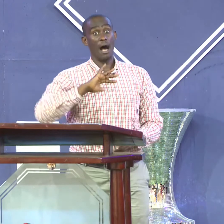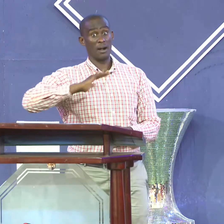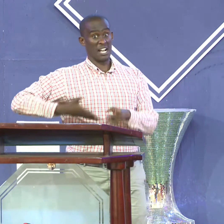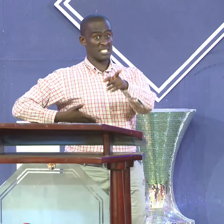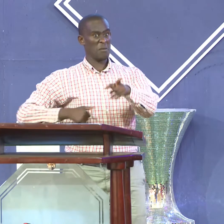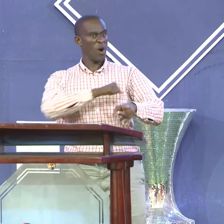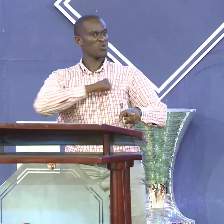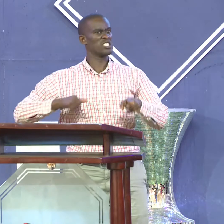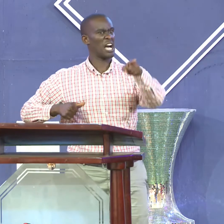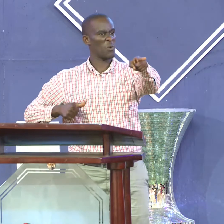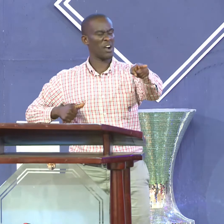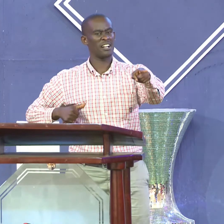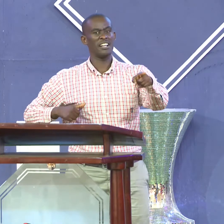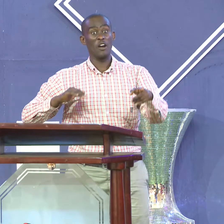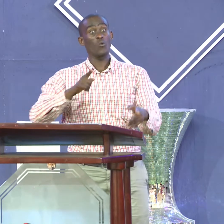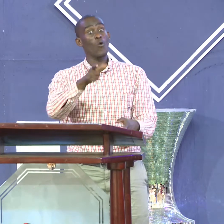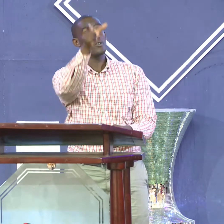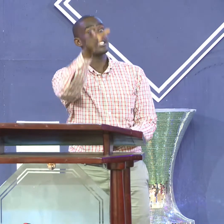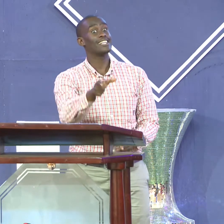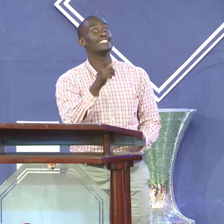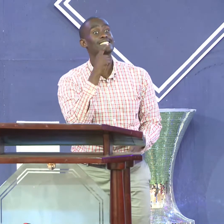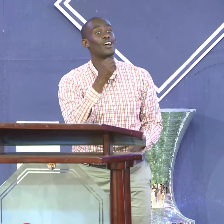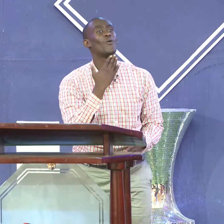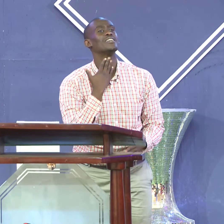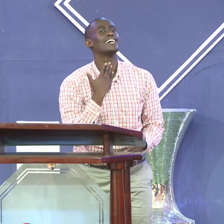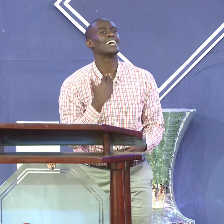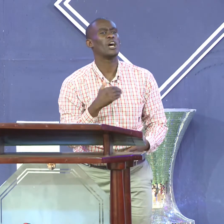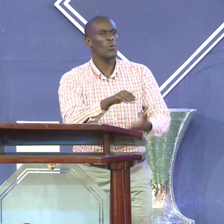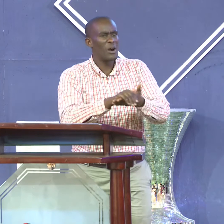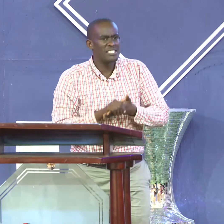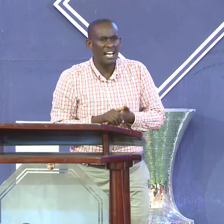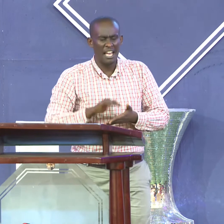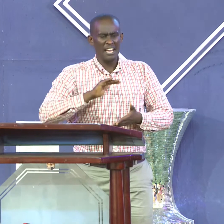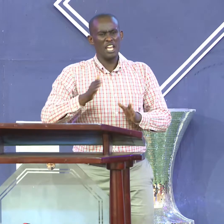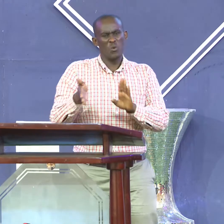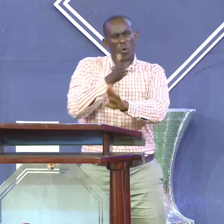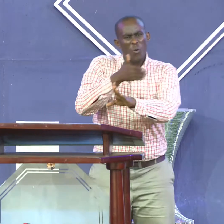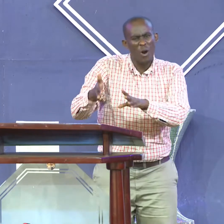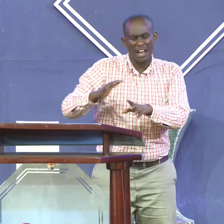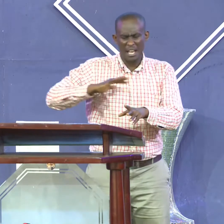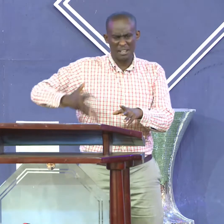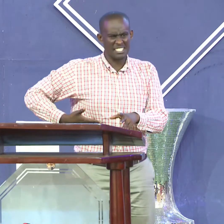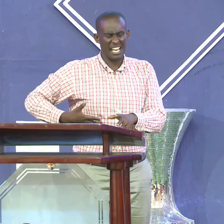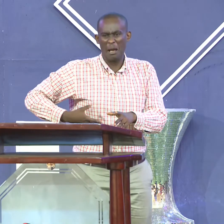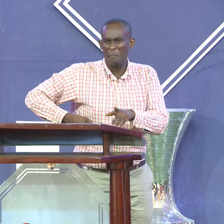Today women are denying you. You want to marry. But everyone you call runs